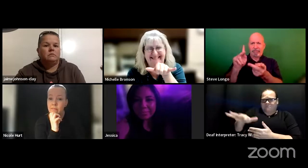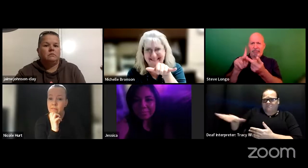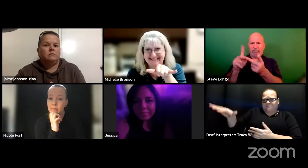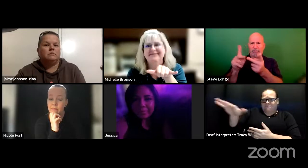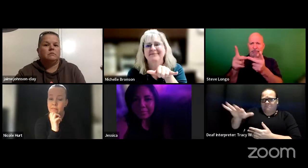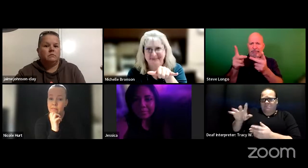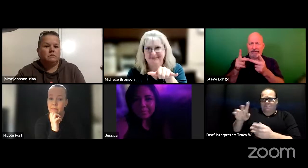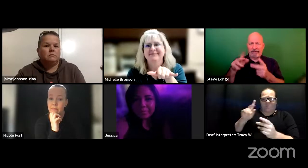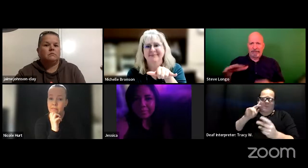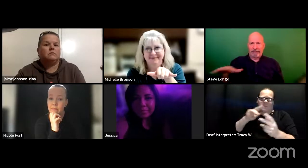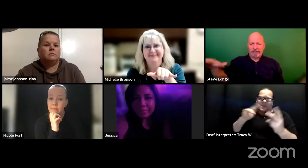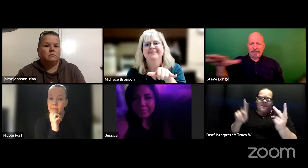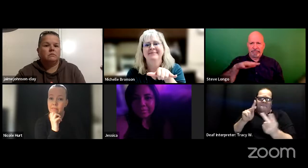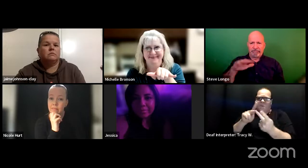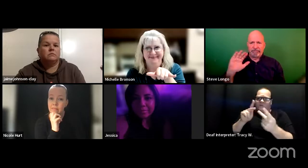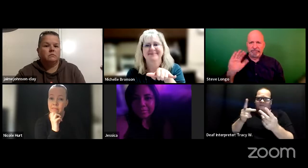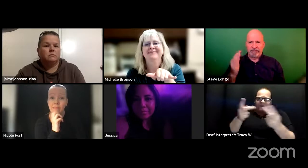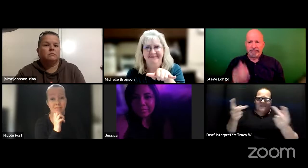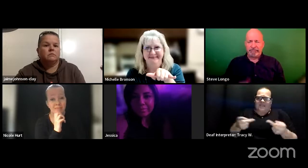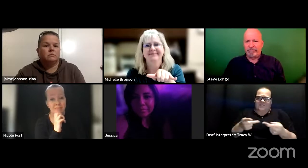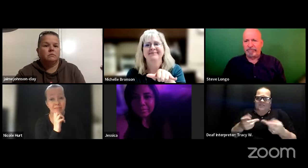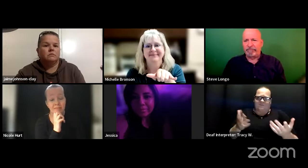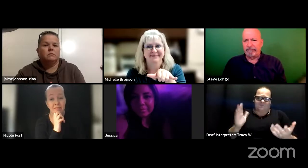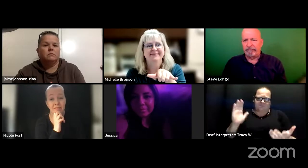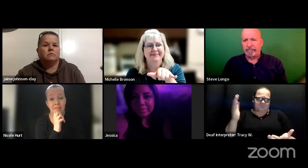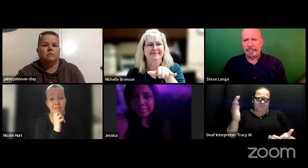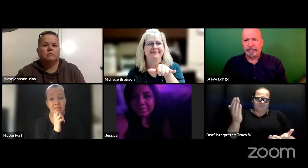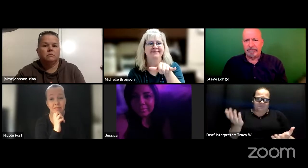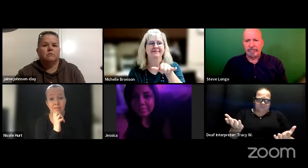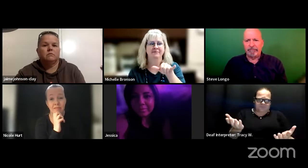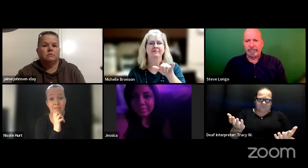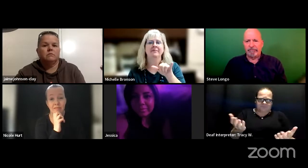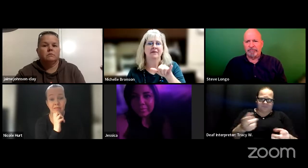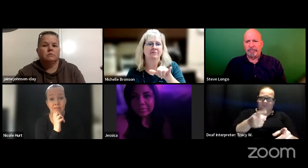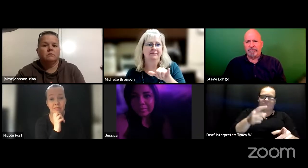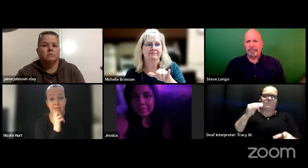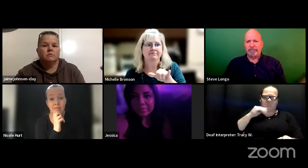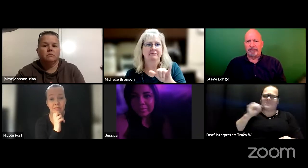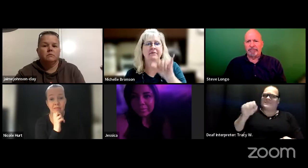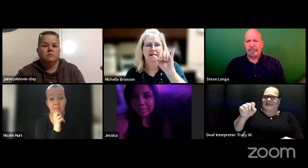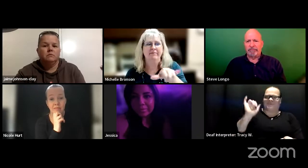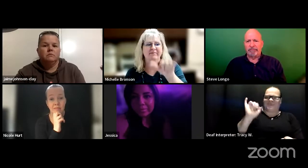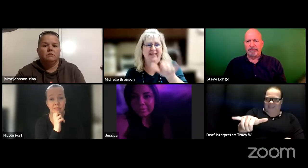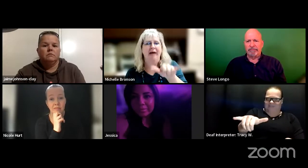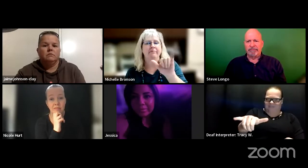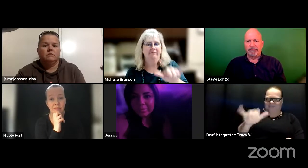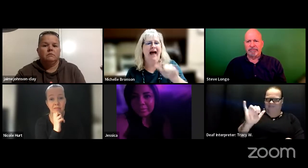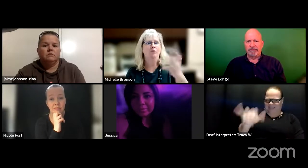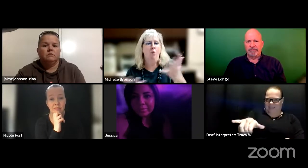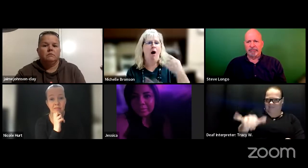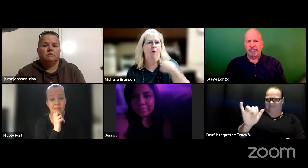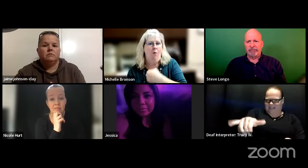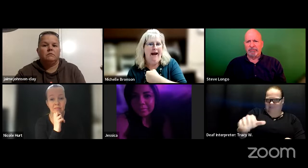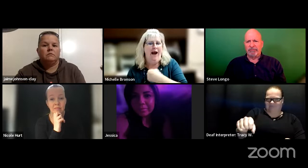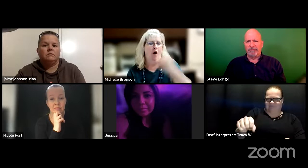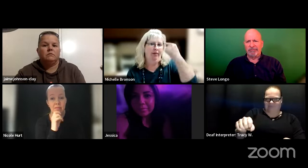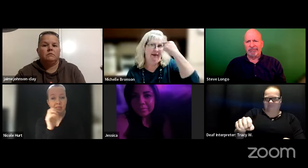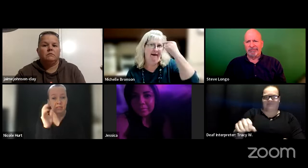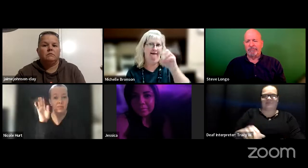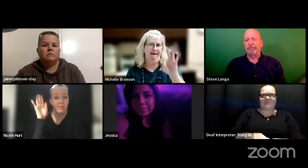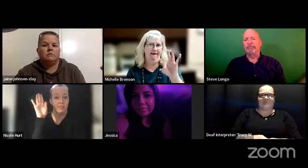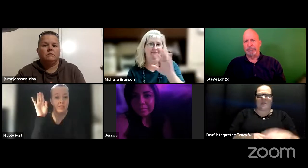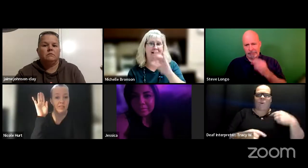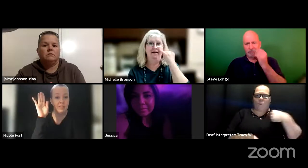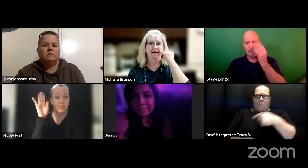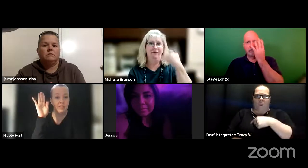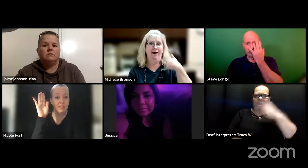using the parking lot? I think it might be an ideal place for an event. Yes, and